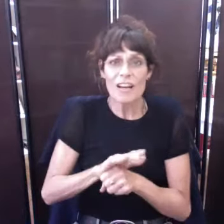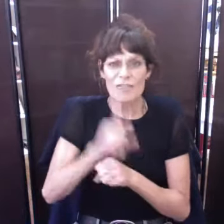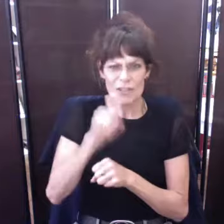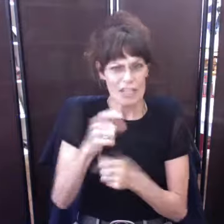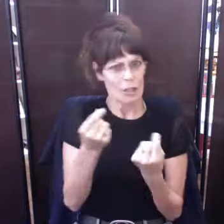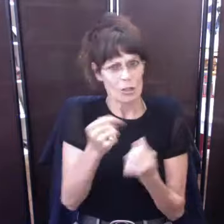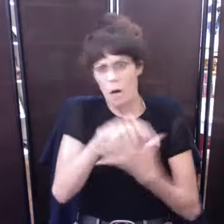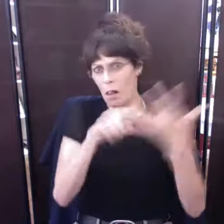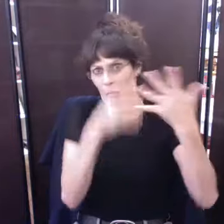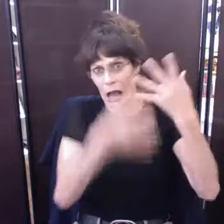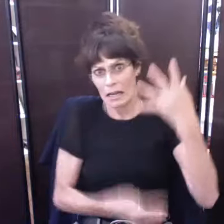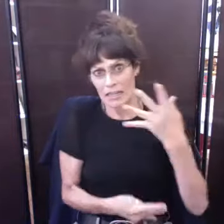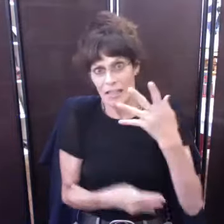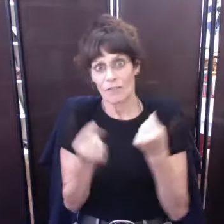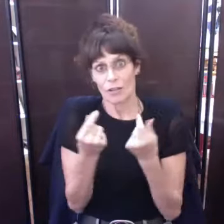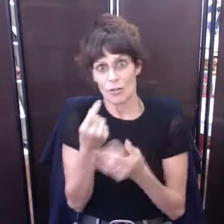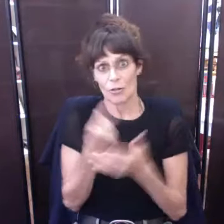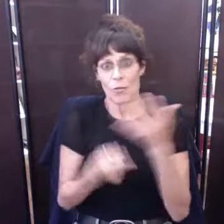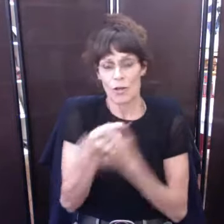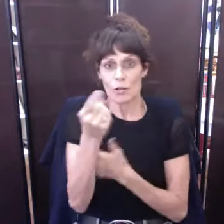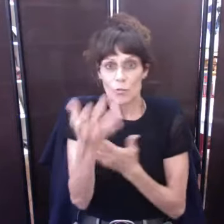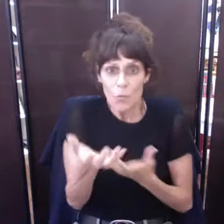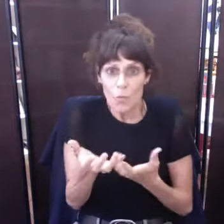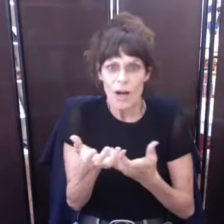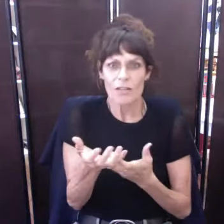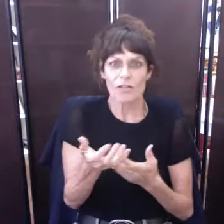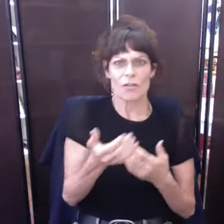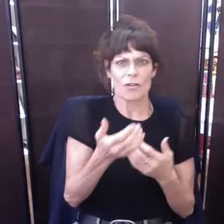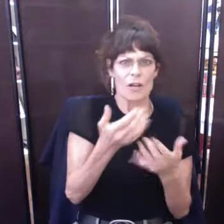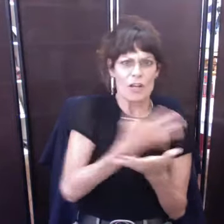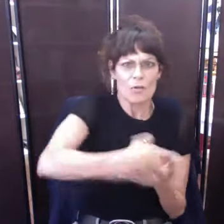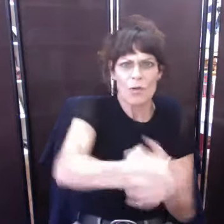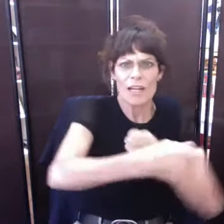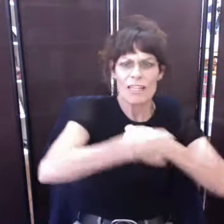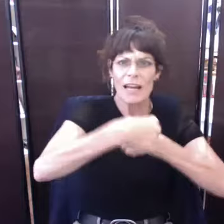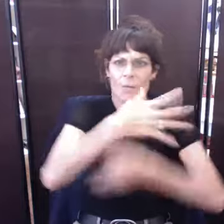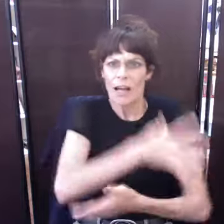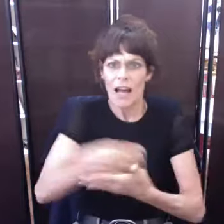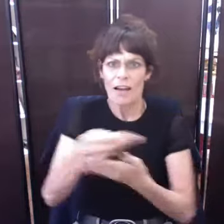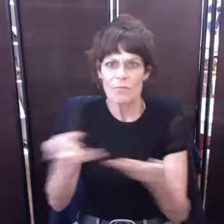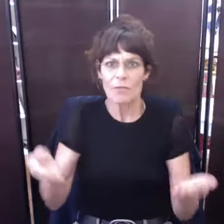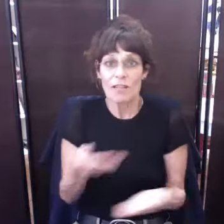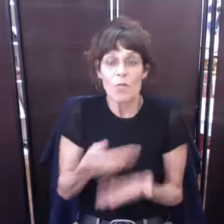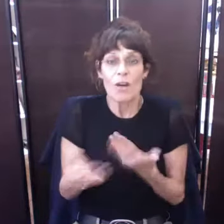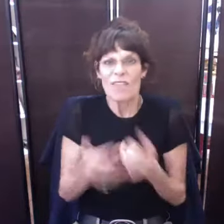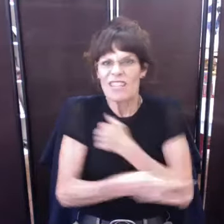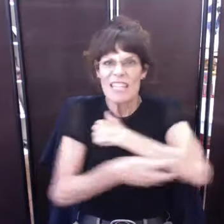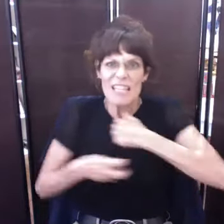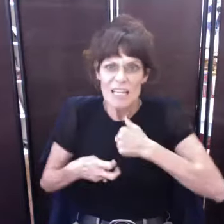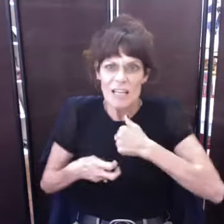want. So eventually you will run out of time and out of places and out of whatever to steal from, because they will catch on.